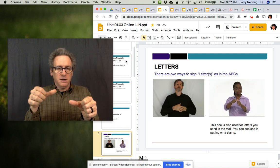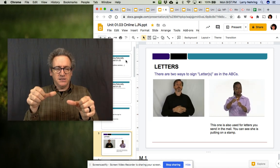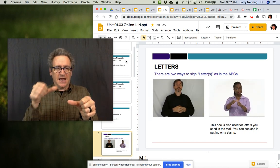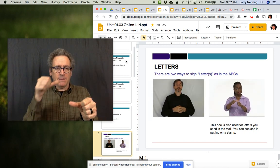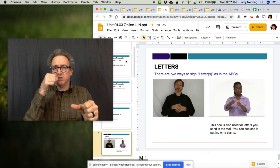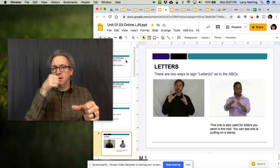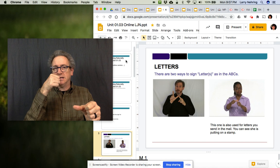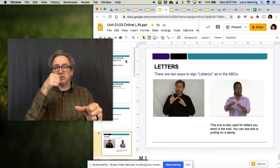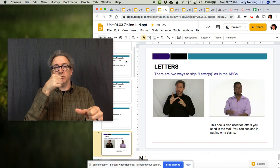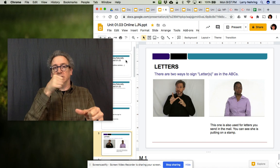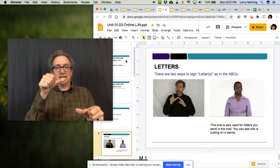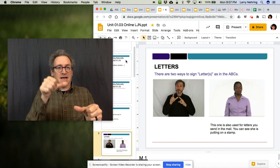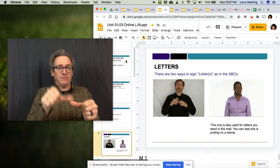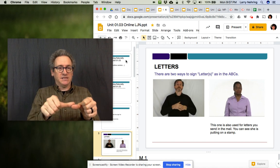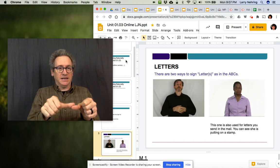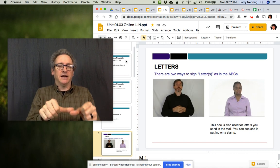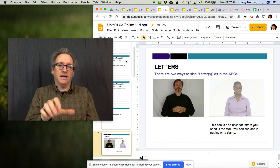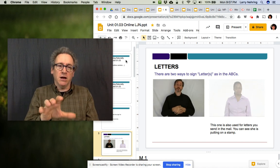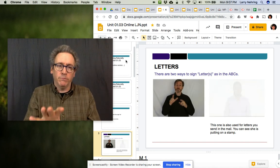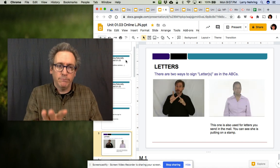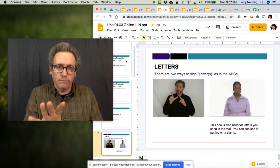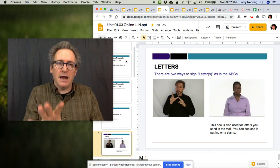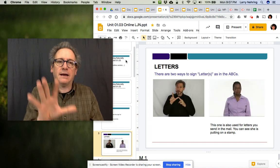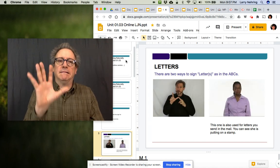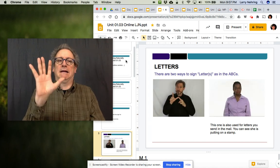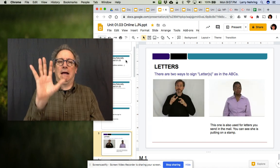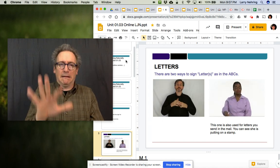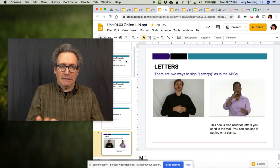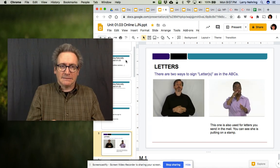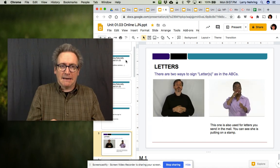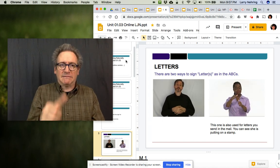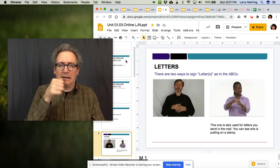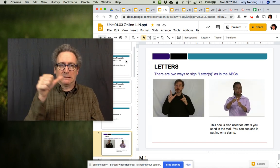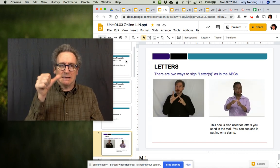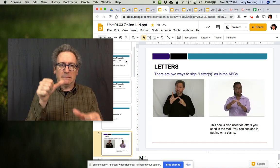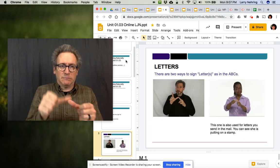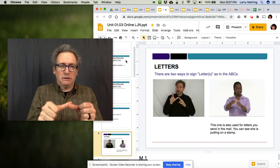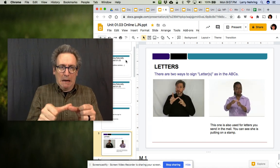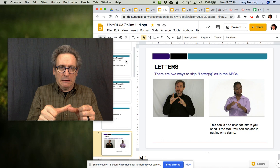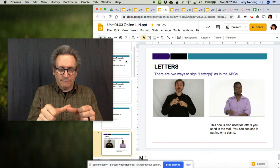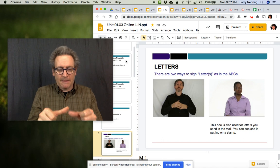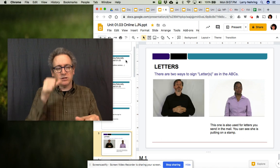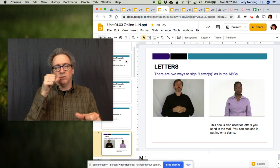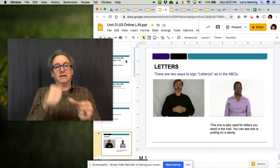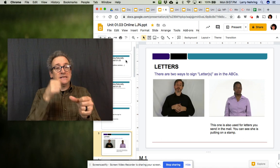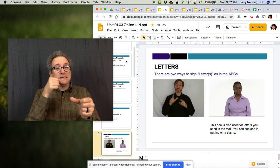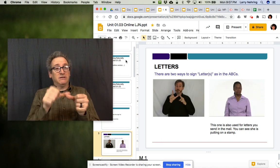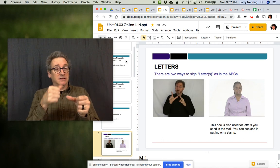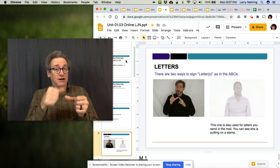office stamps. Like, so you lick a stamp and stick it on. I know. Back in the day, we used to have to lick the stamps, put them on.